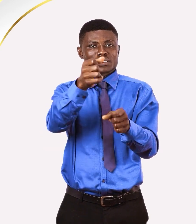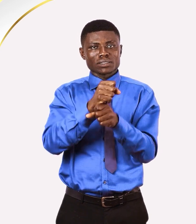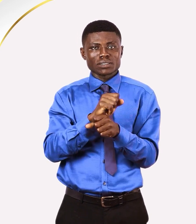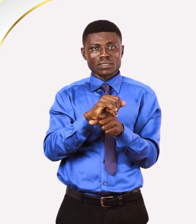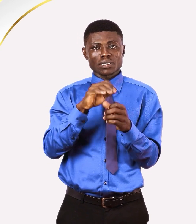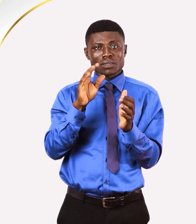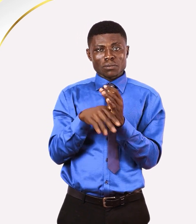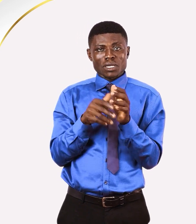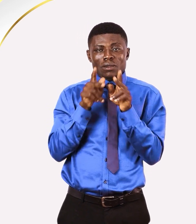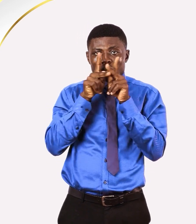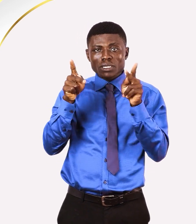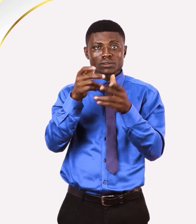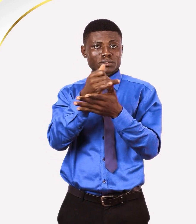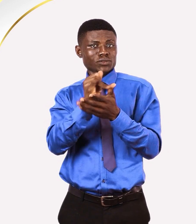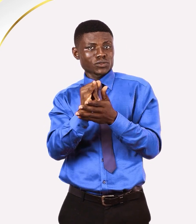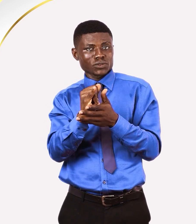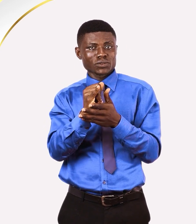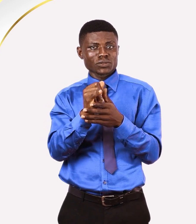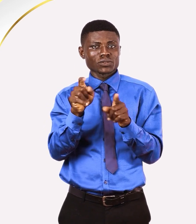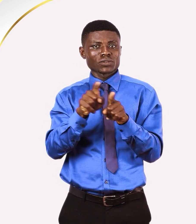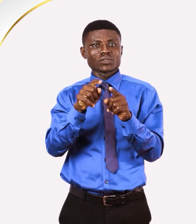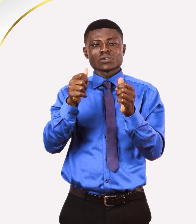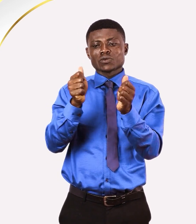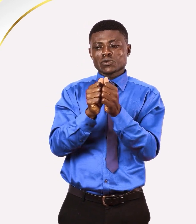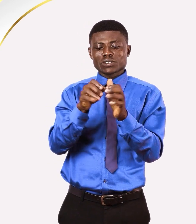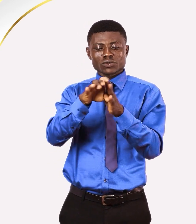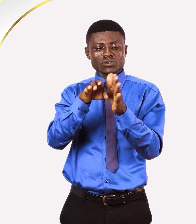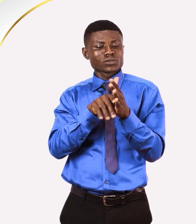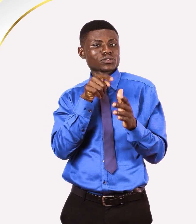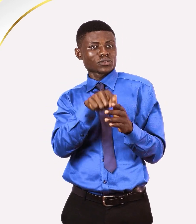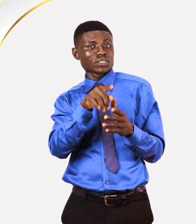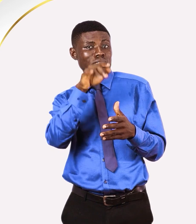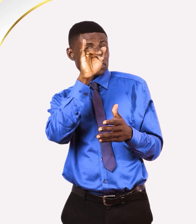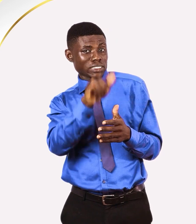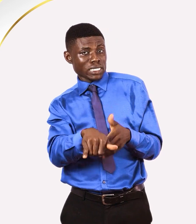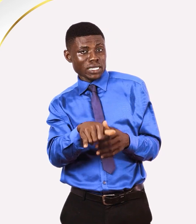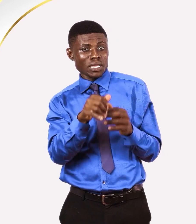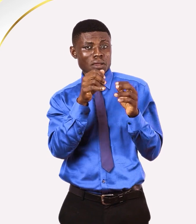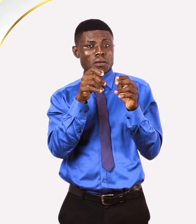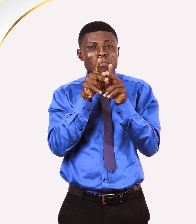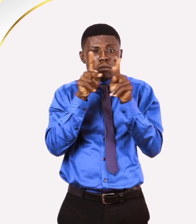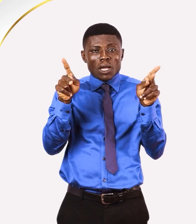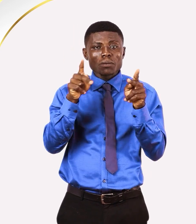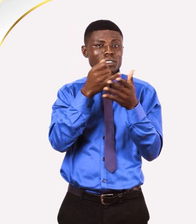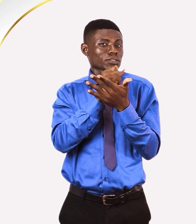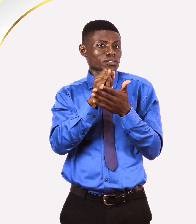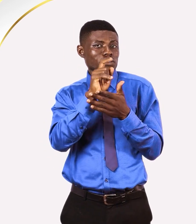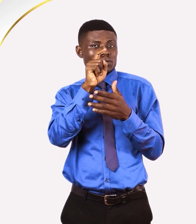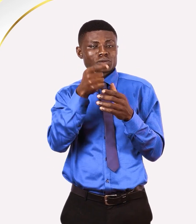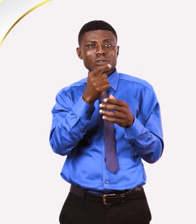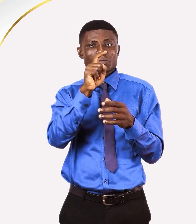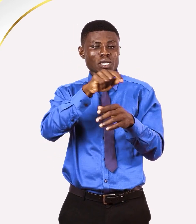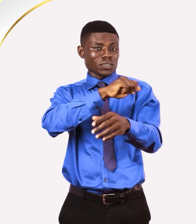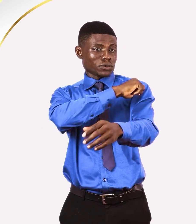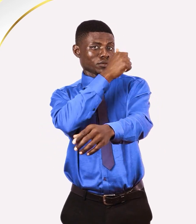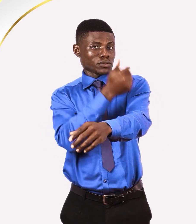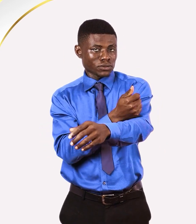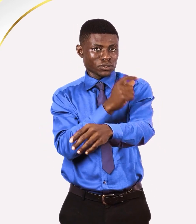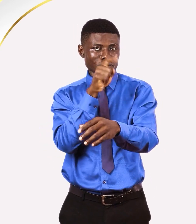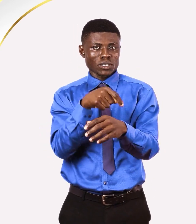charges received by a public institution to the Constitution. Thus, a public institution